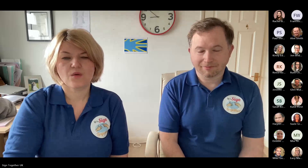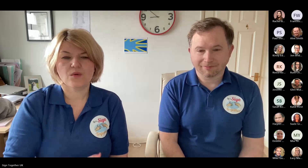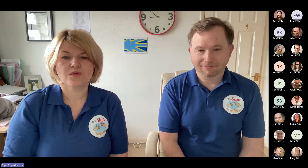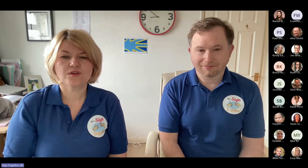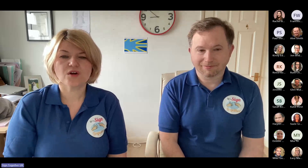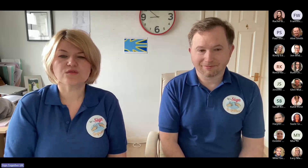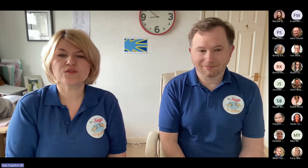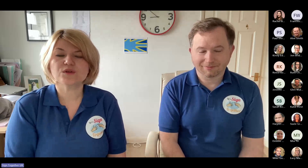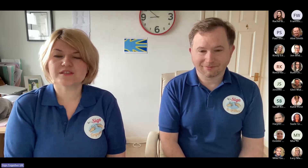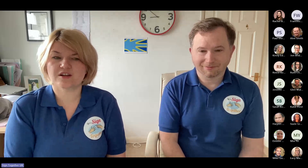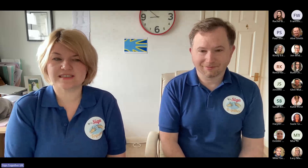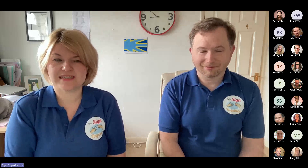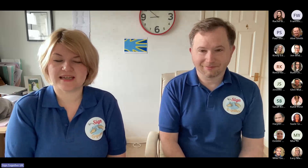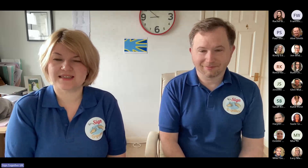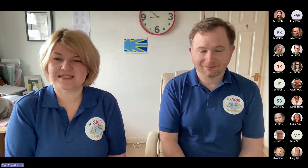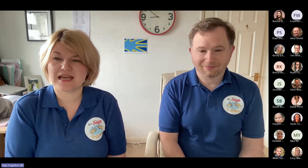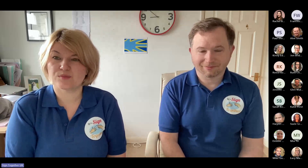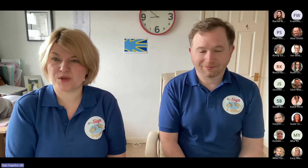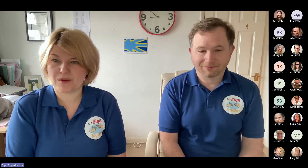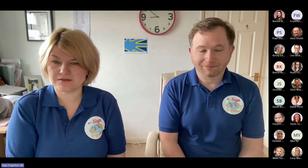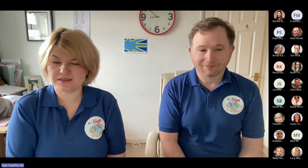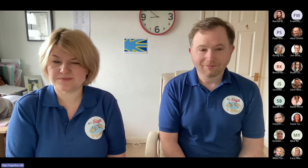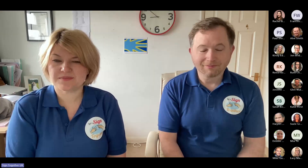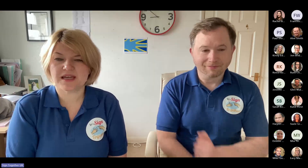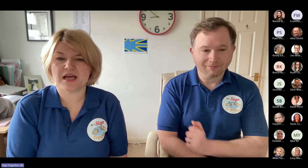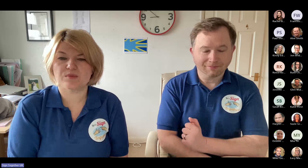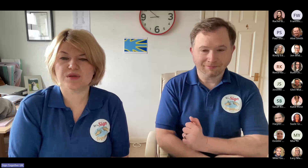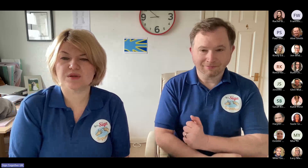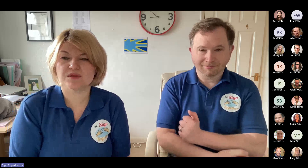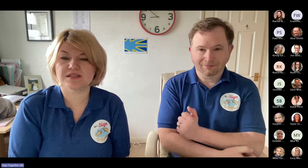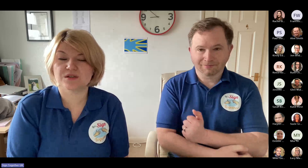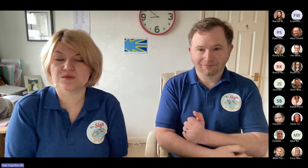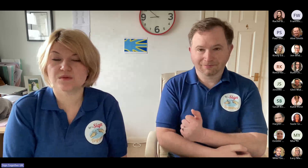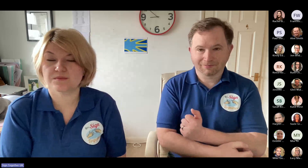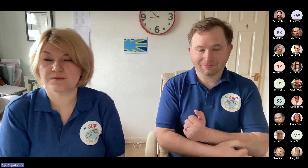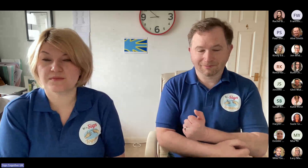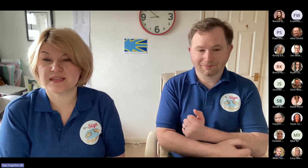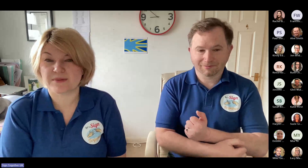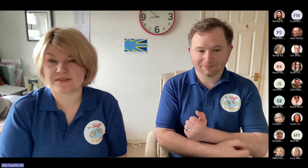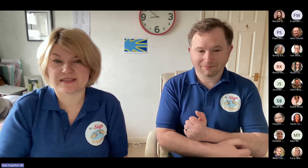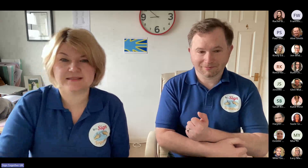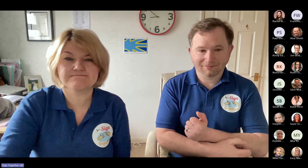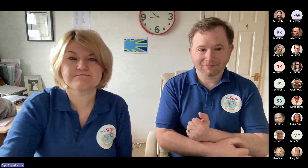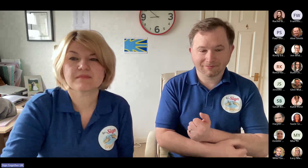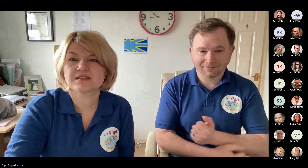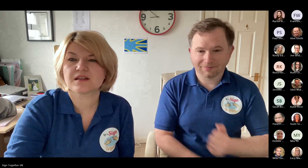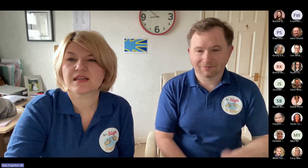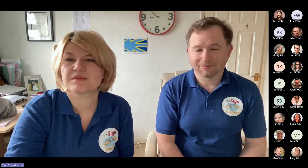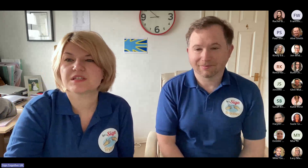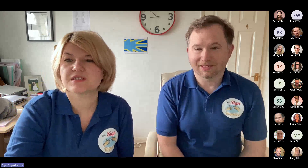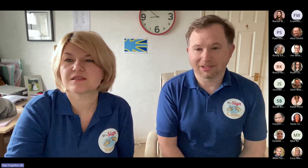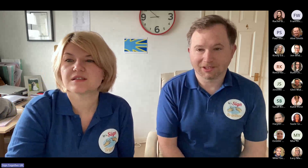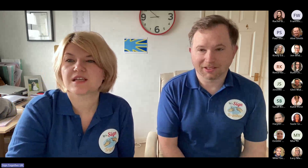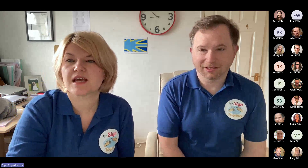Well, we've got a few slides here to help you out and help you to think about this. So let me share